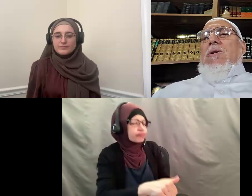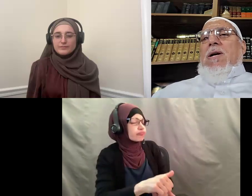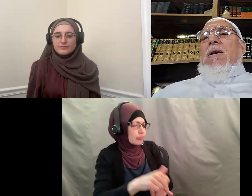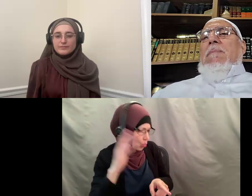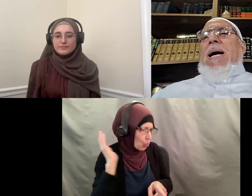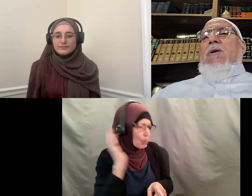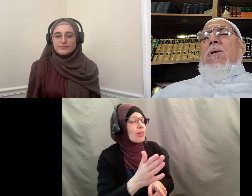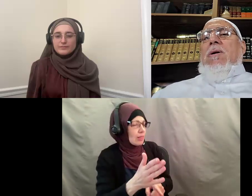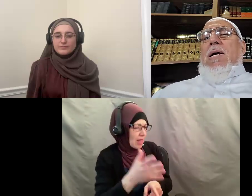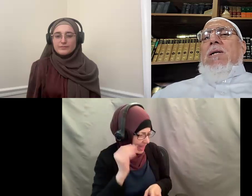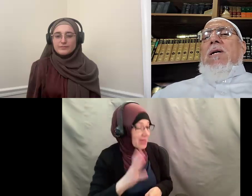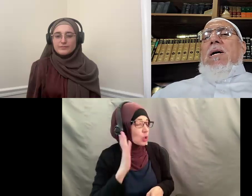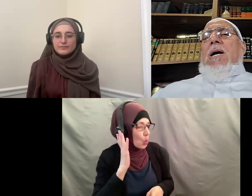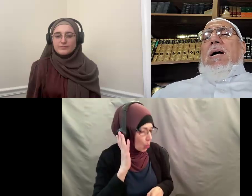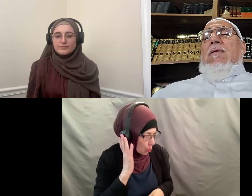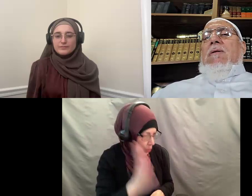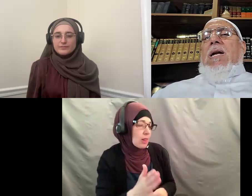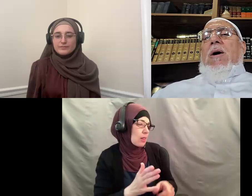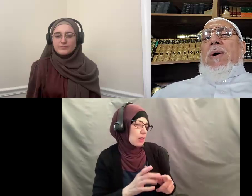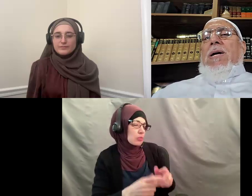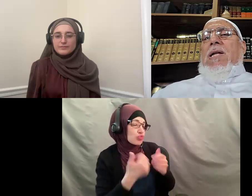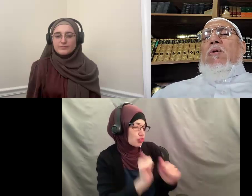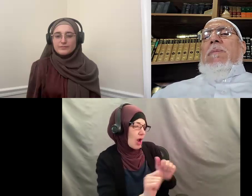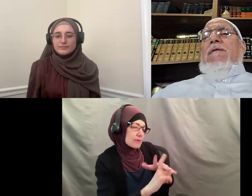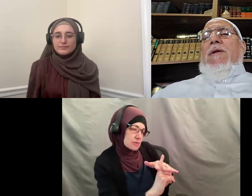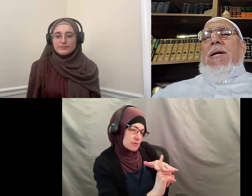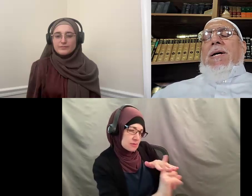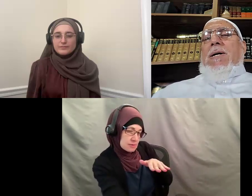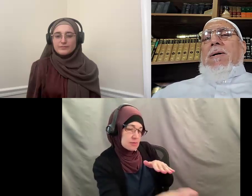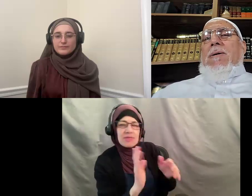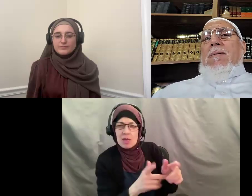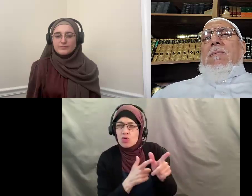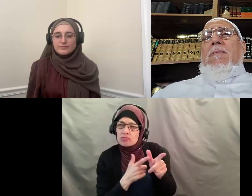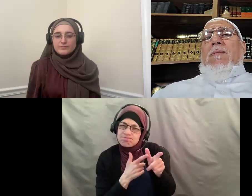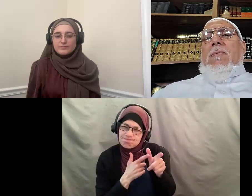They will turn back on their heels and run away. They will be fleeing."